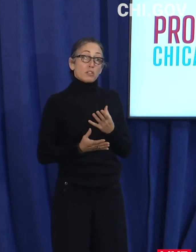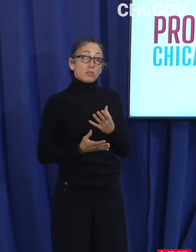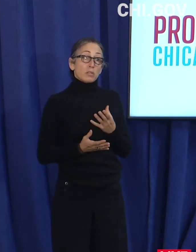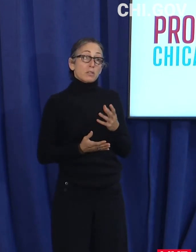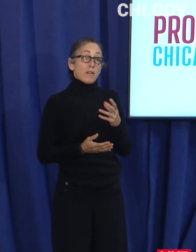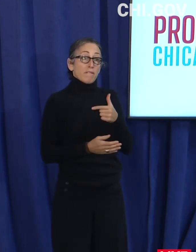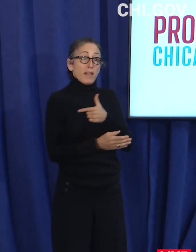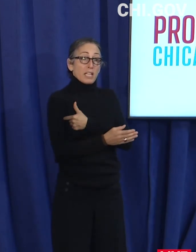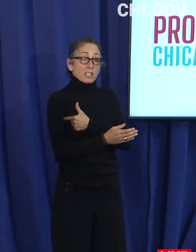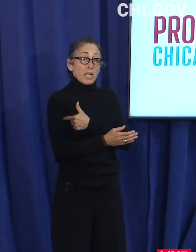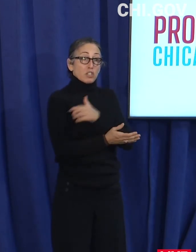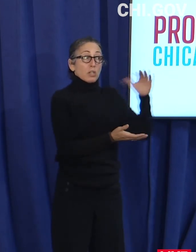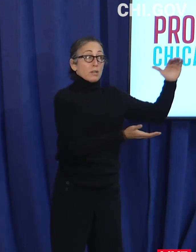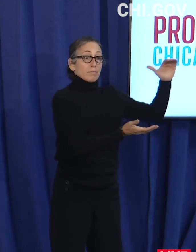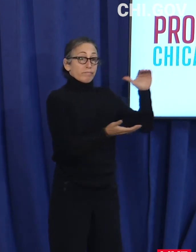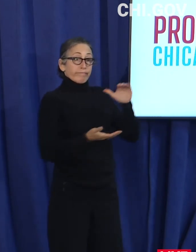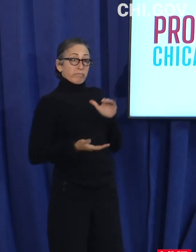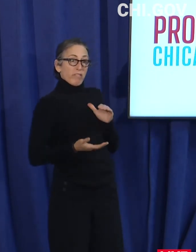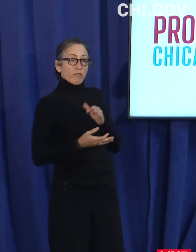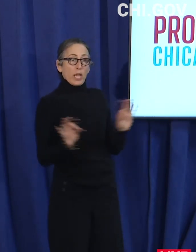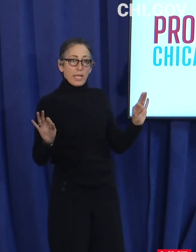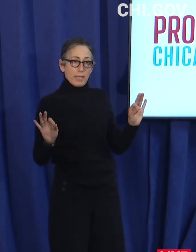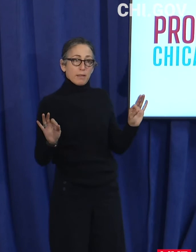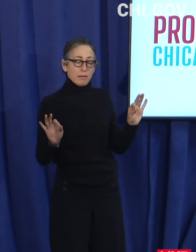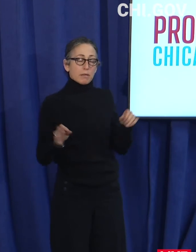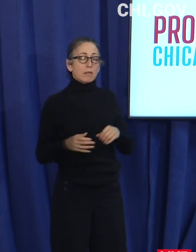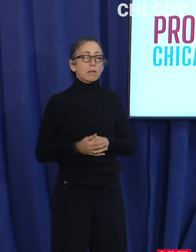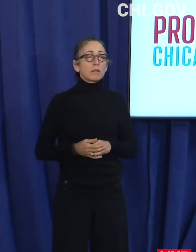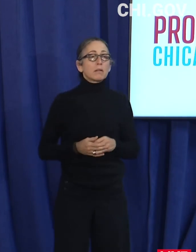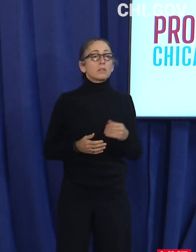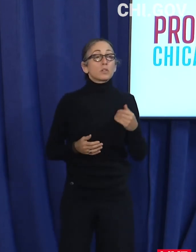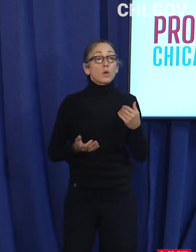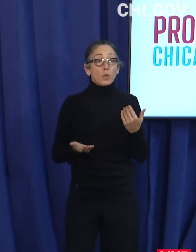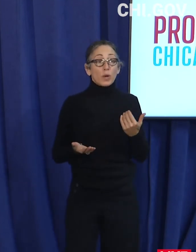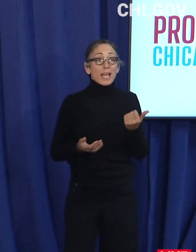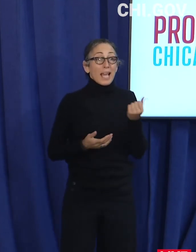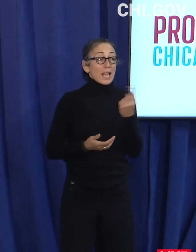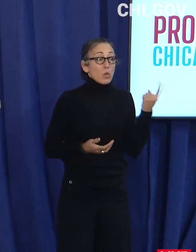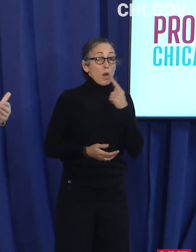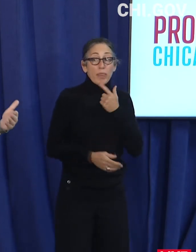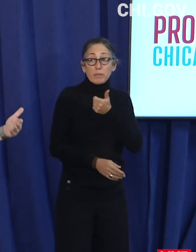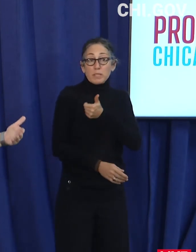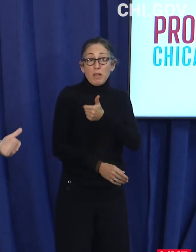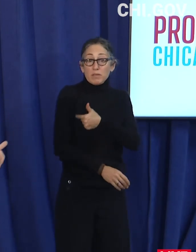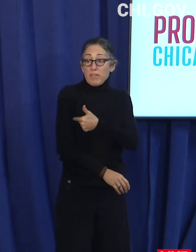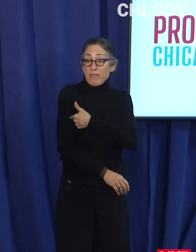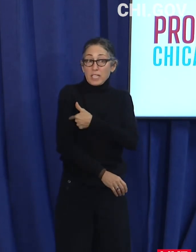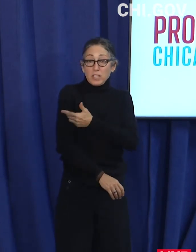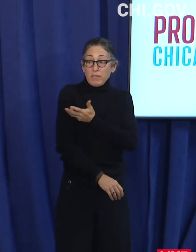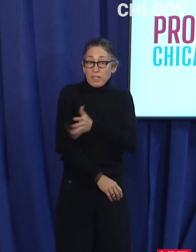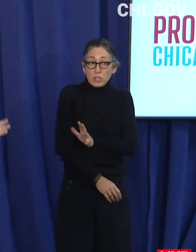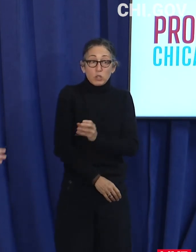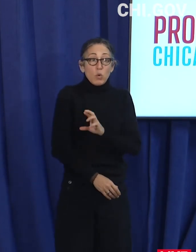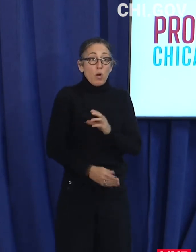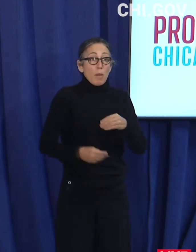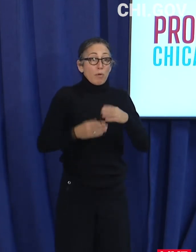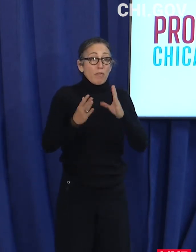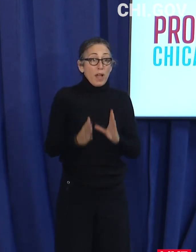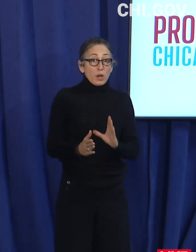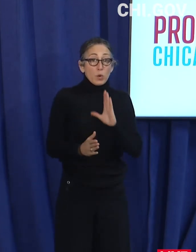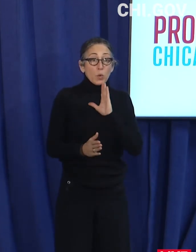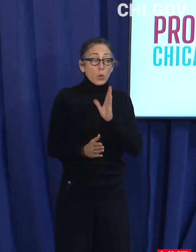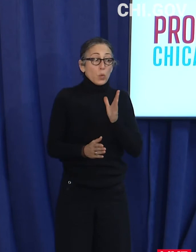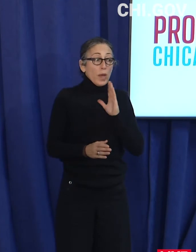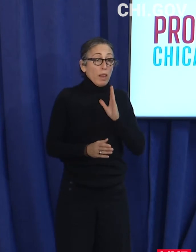vaccine free of charge. And we are required, and anybody who is vaccinating, any provider eventually who is